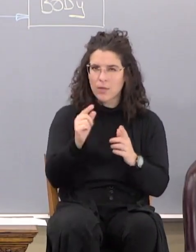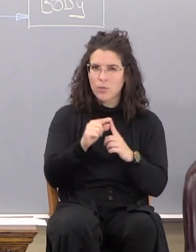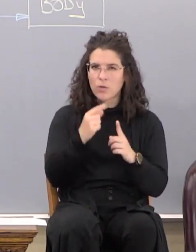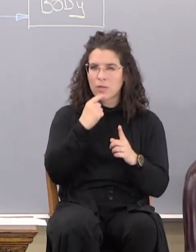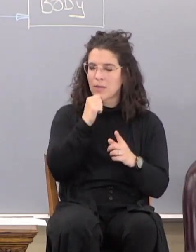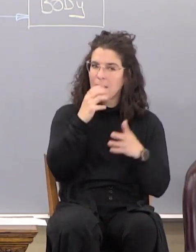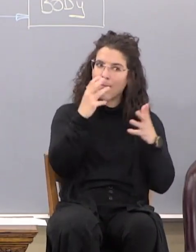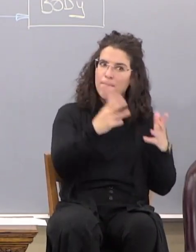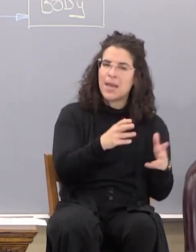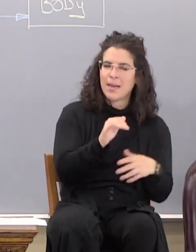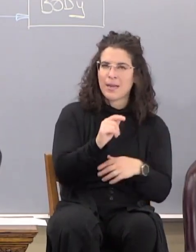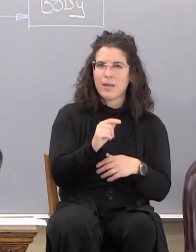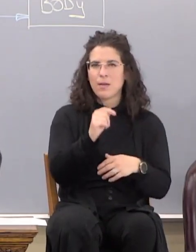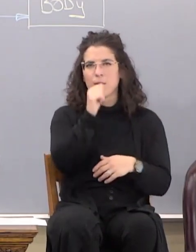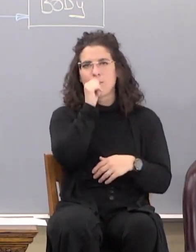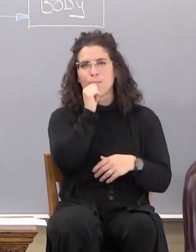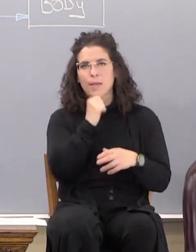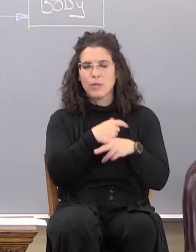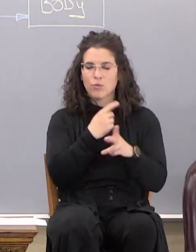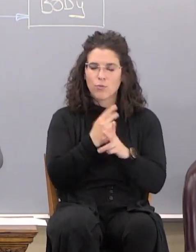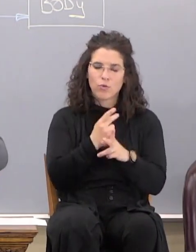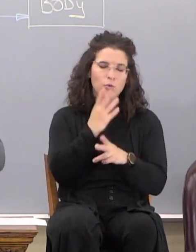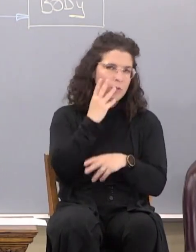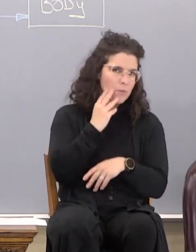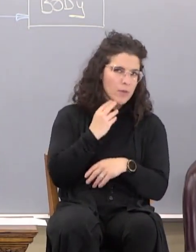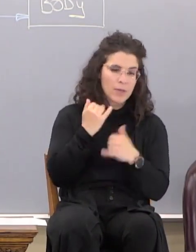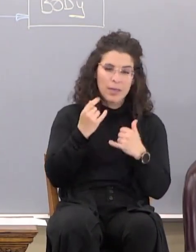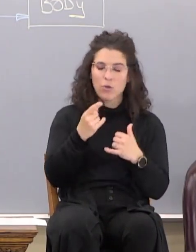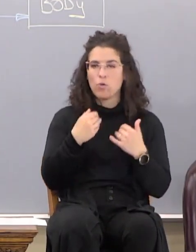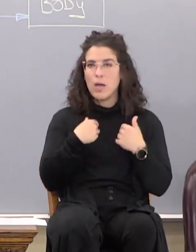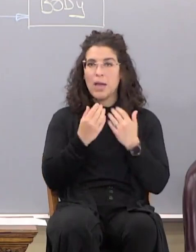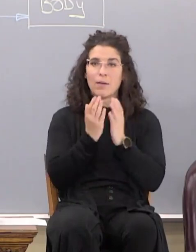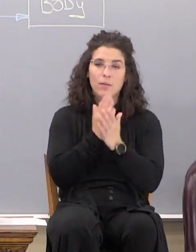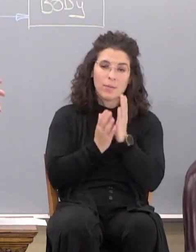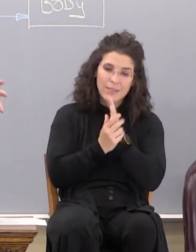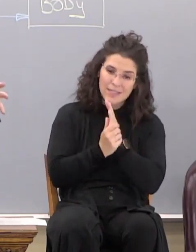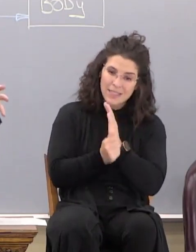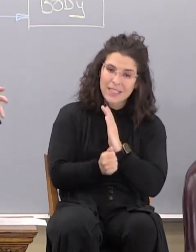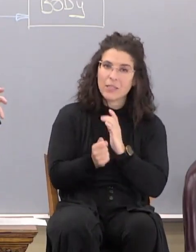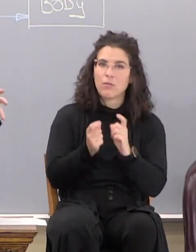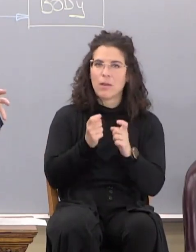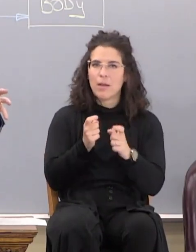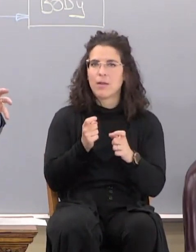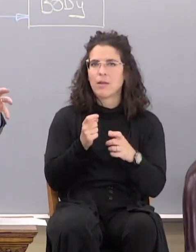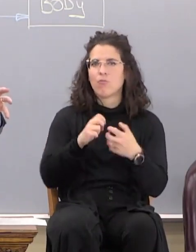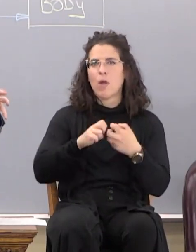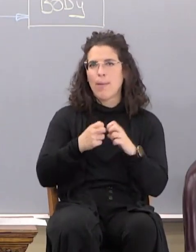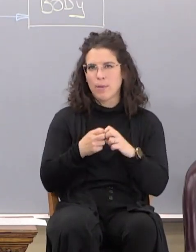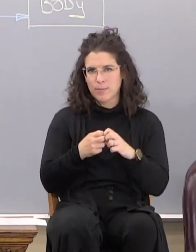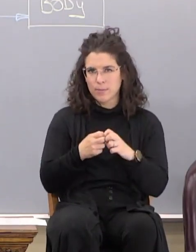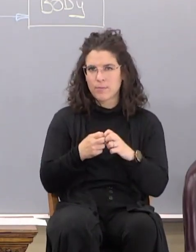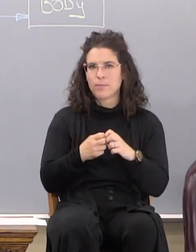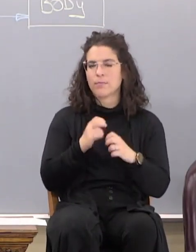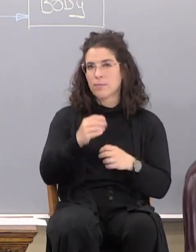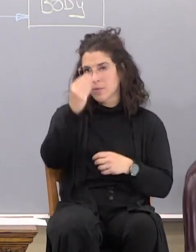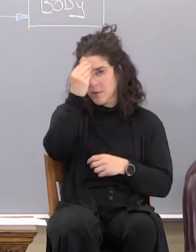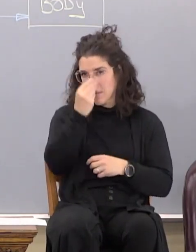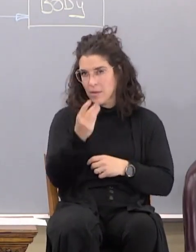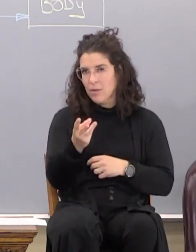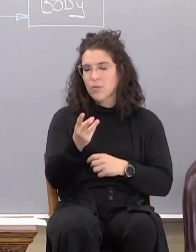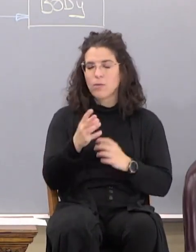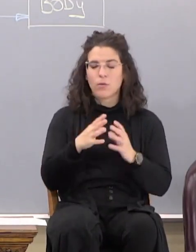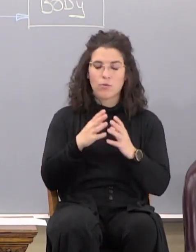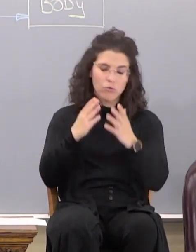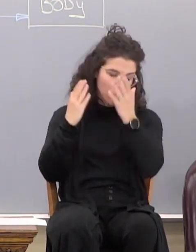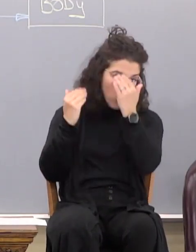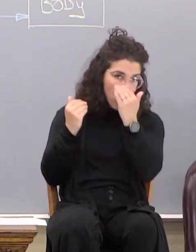not abandon it. Patience produces experience. Now you've got some skill in handling problems. And that tells you that there's a